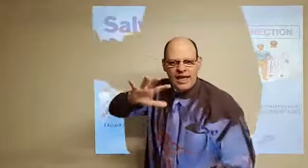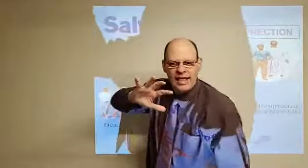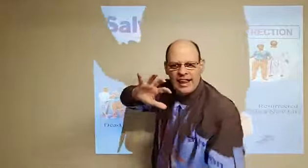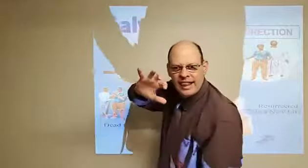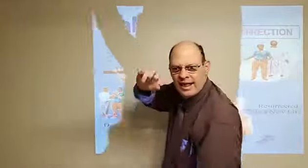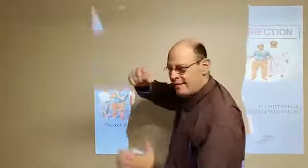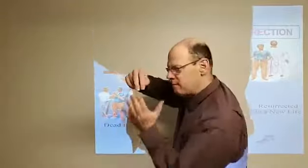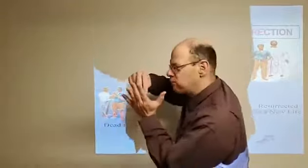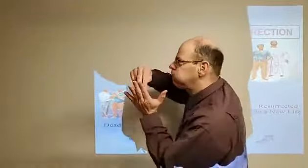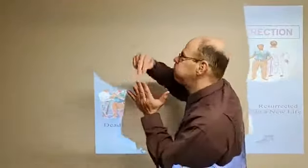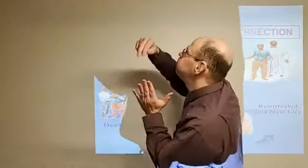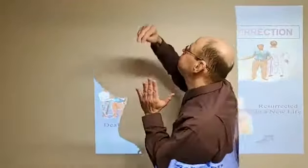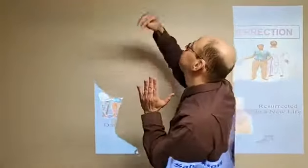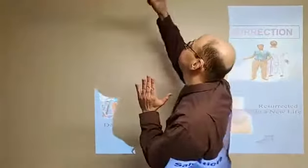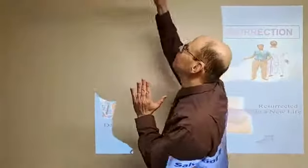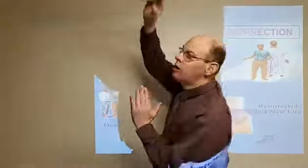you say oh